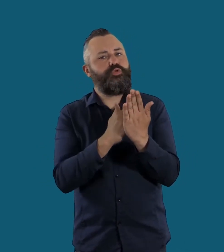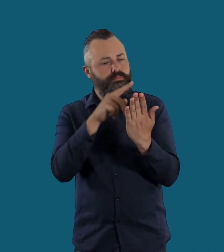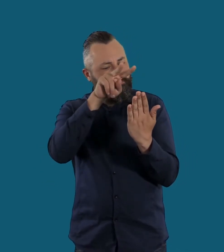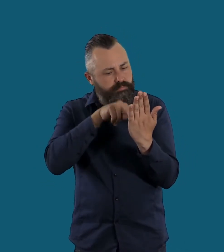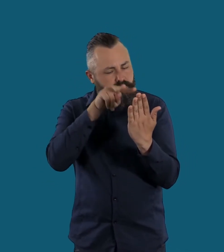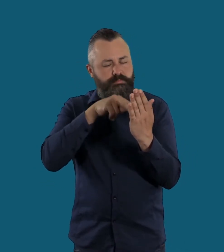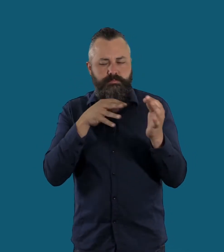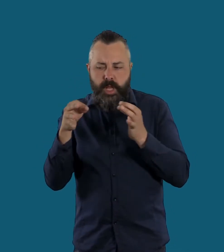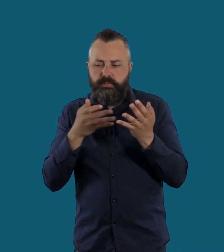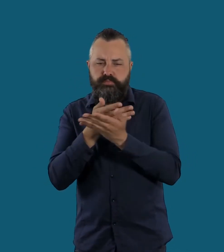plan.